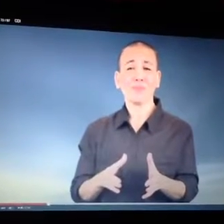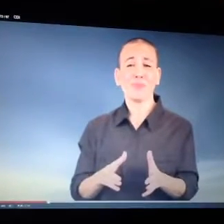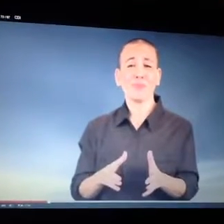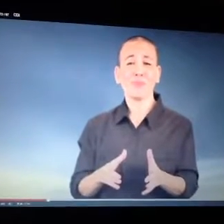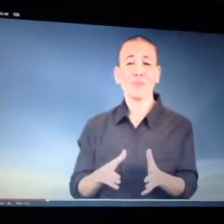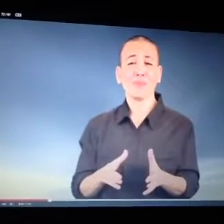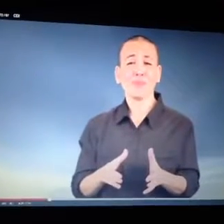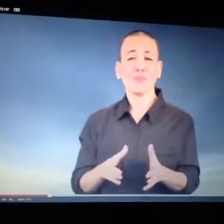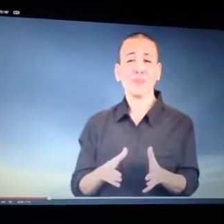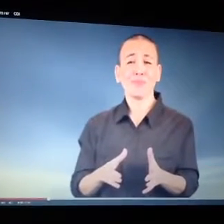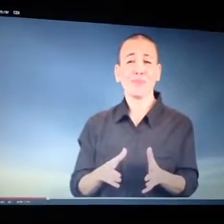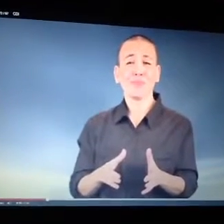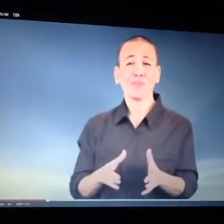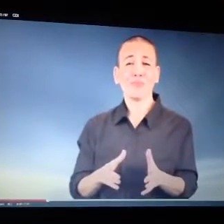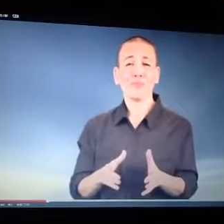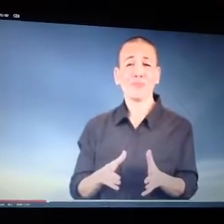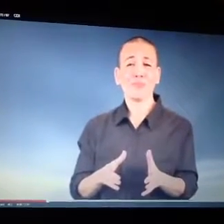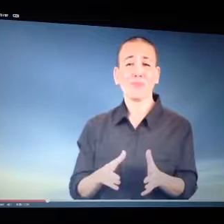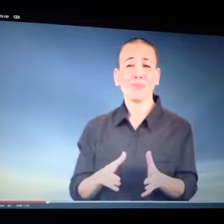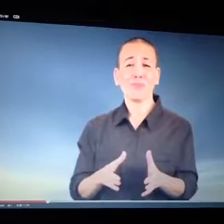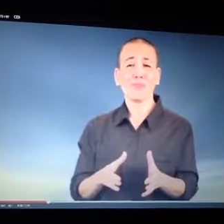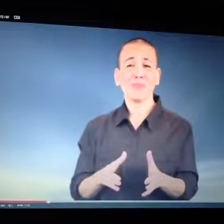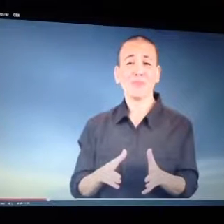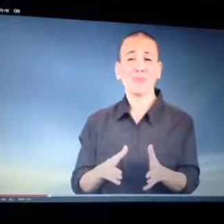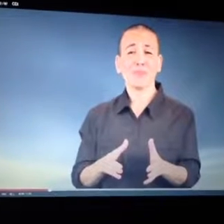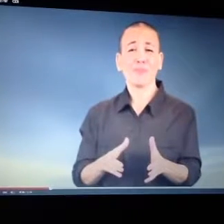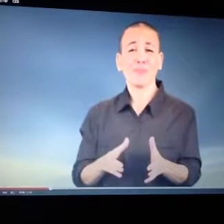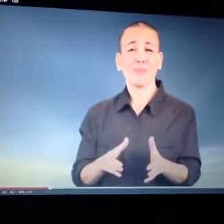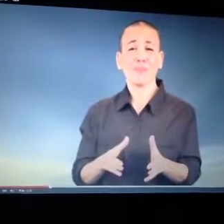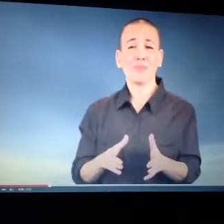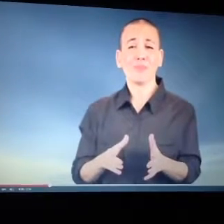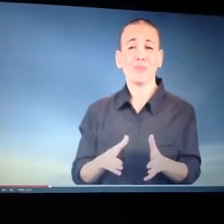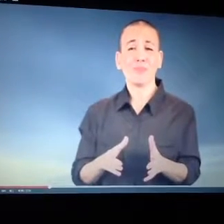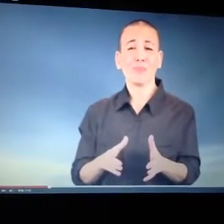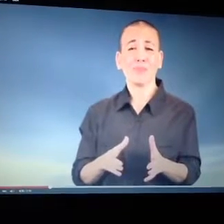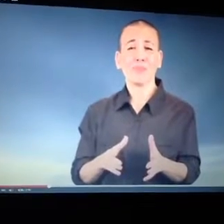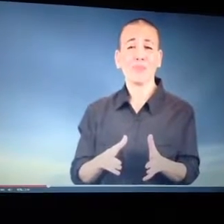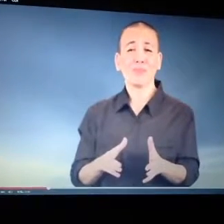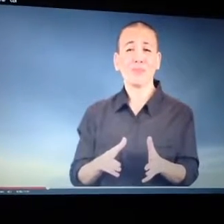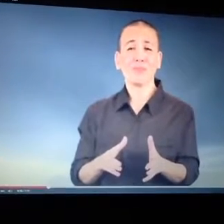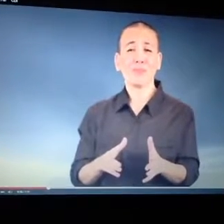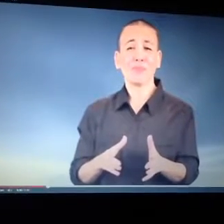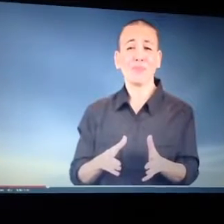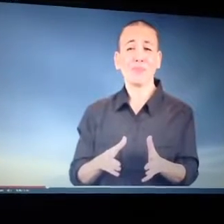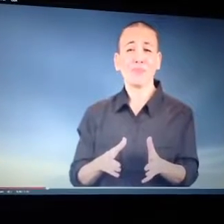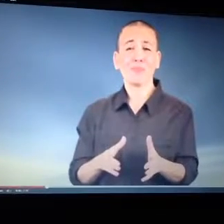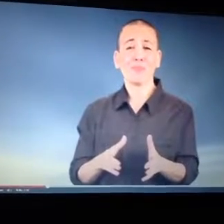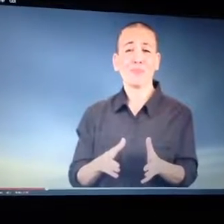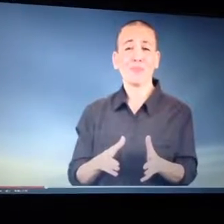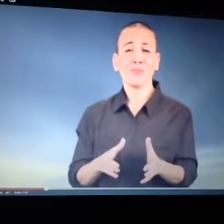For the most part, a CDI, the interesting parts about it were the benefits